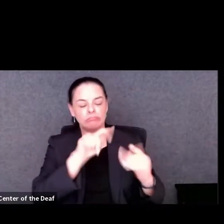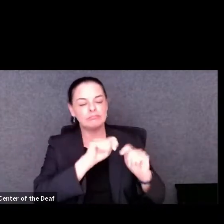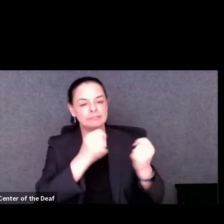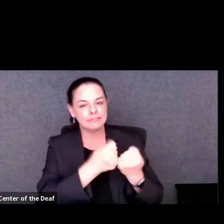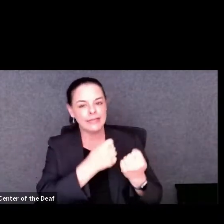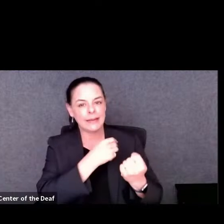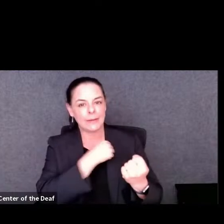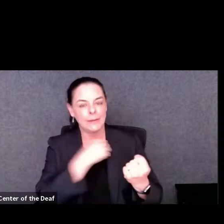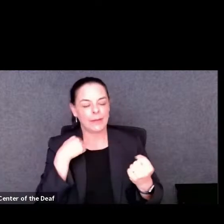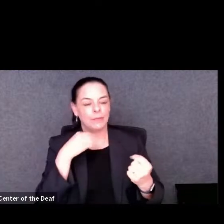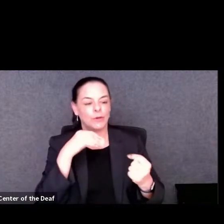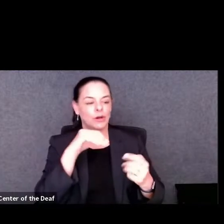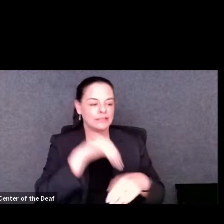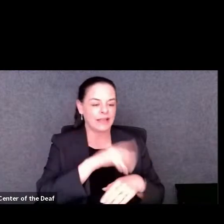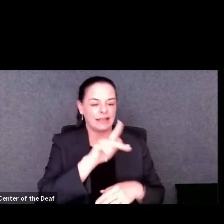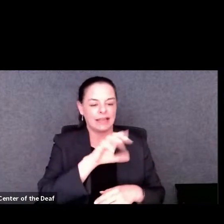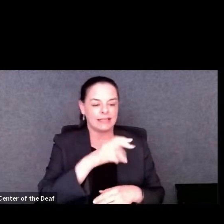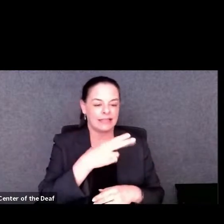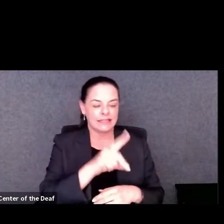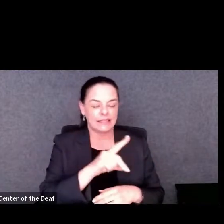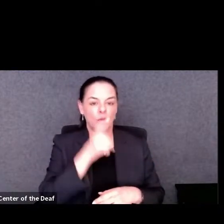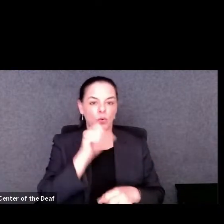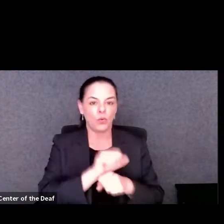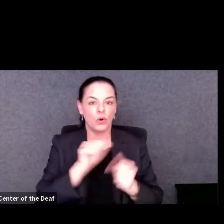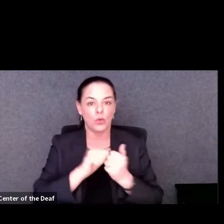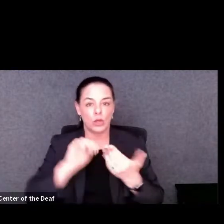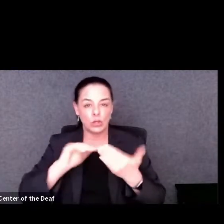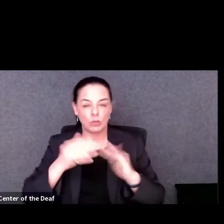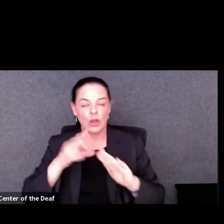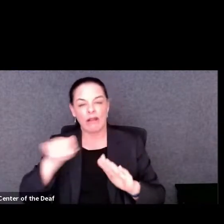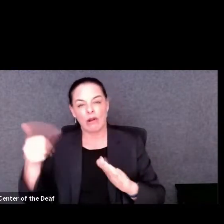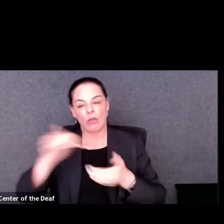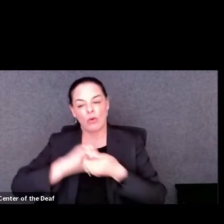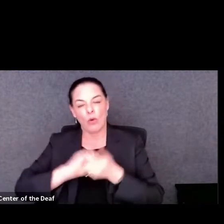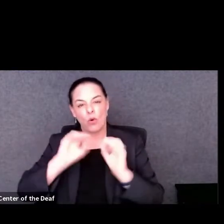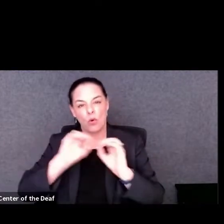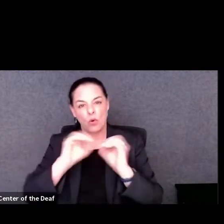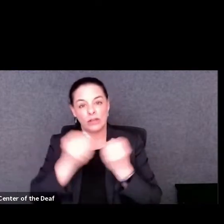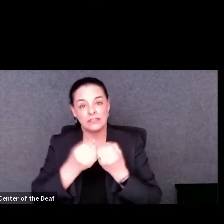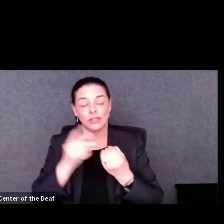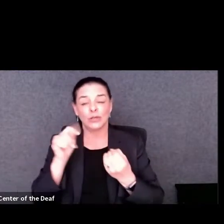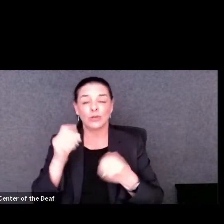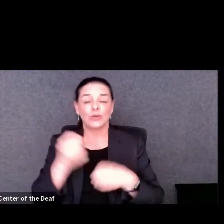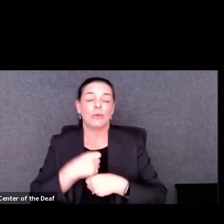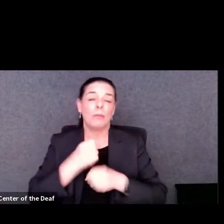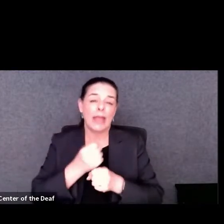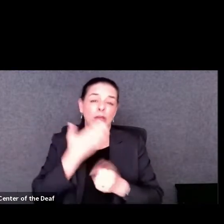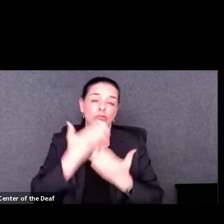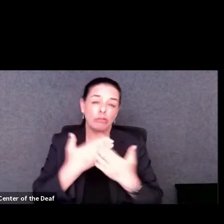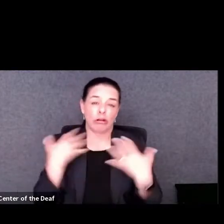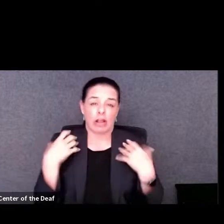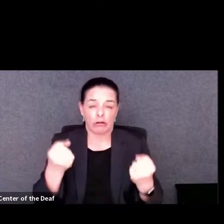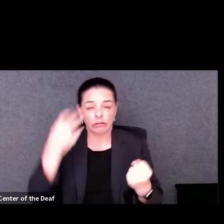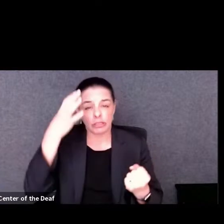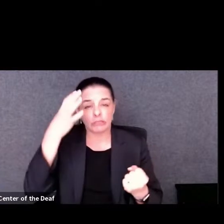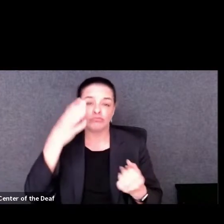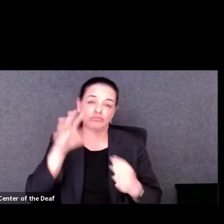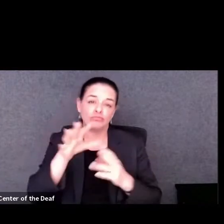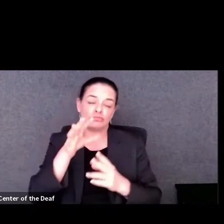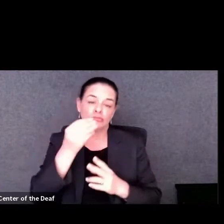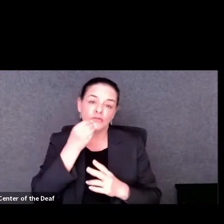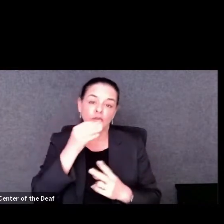KCHD who work with our community and partner organizations on how to make healthy food choices. Through efforts like our